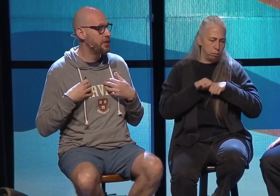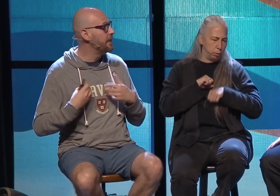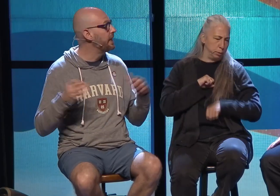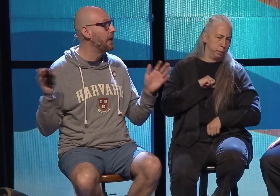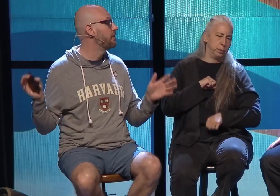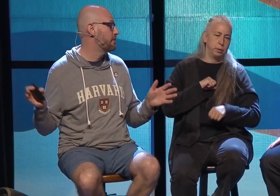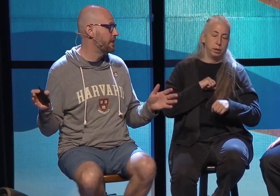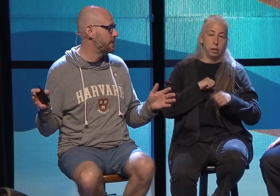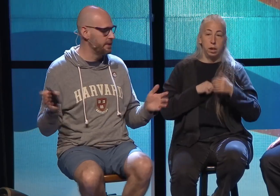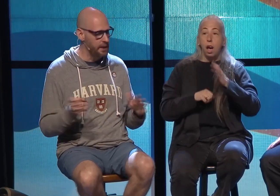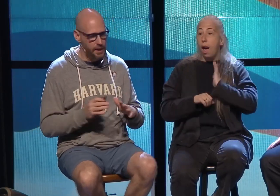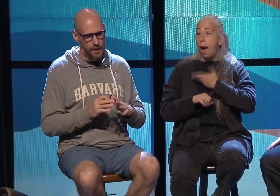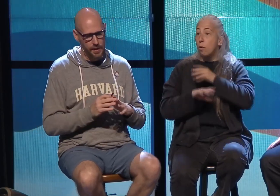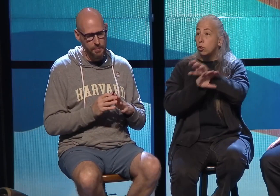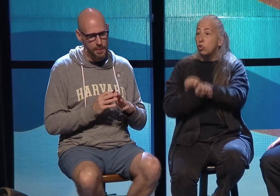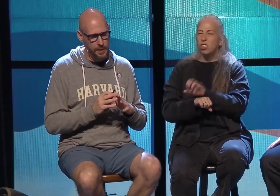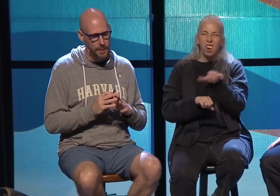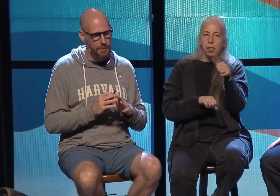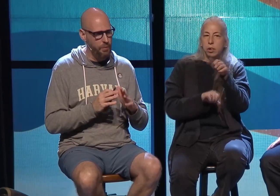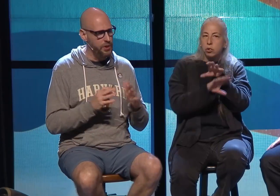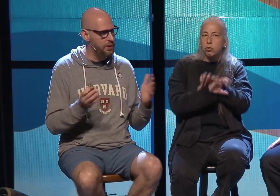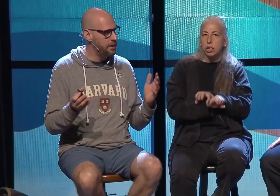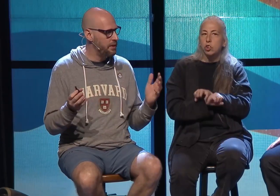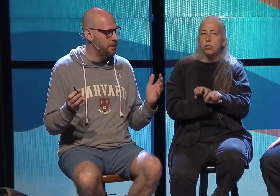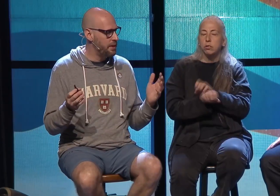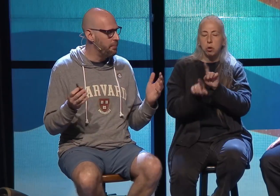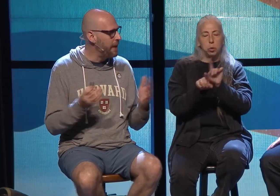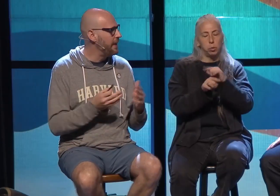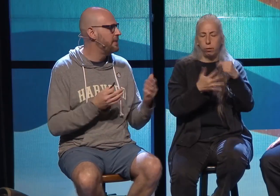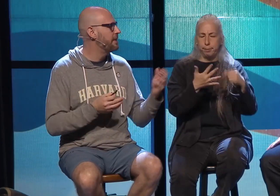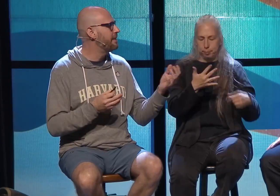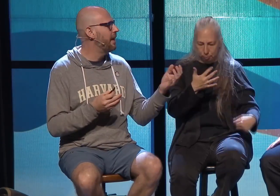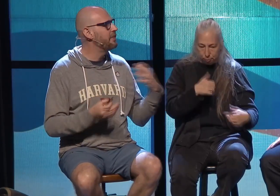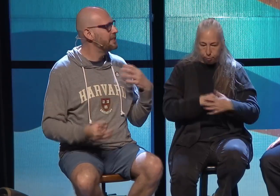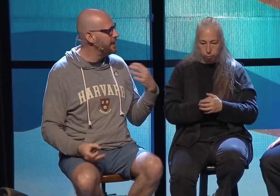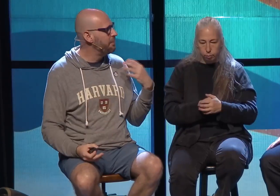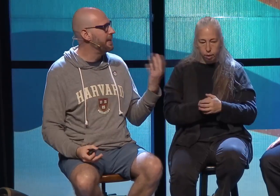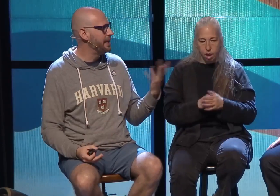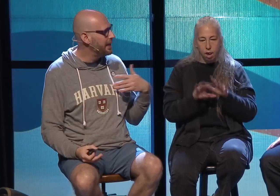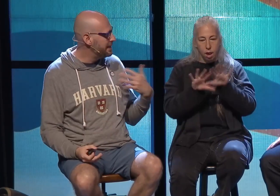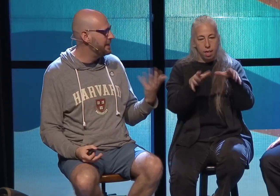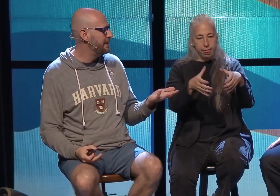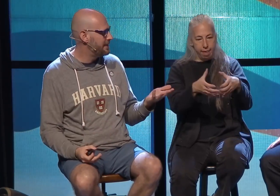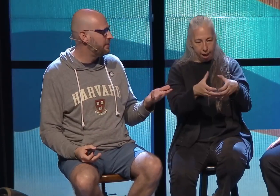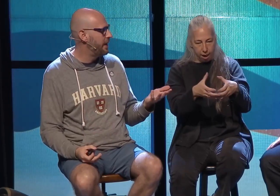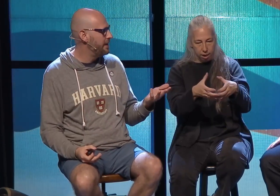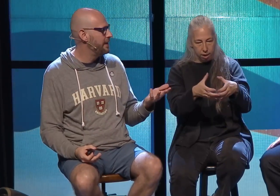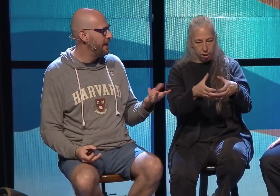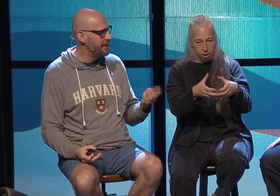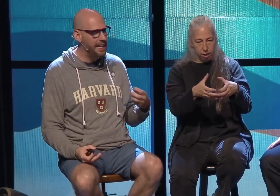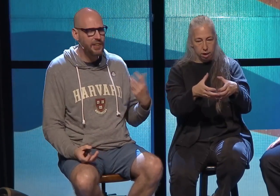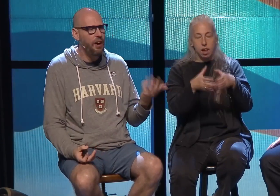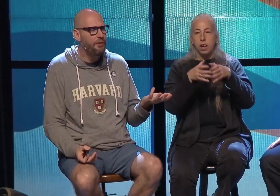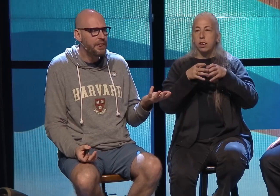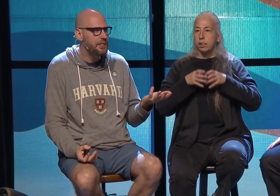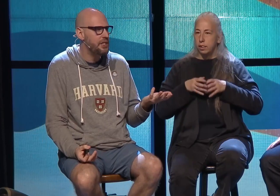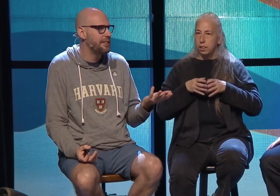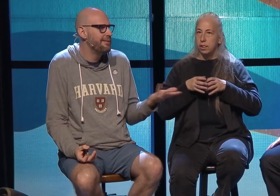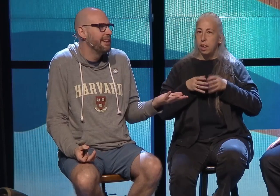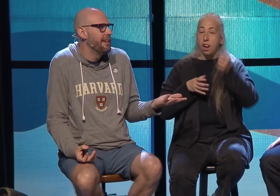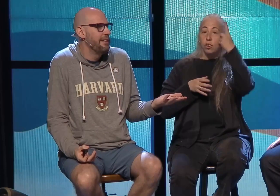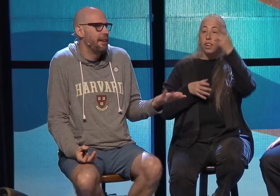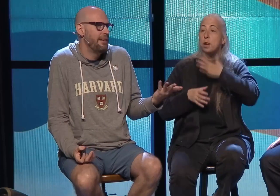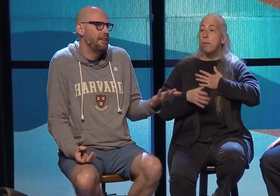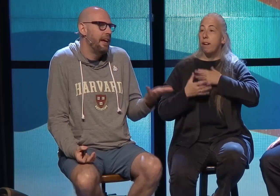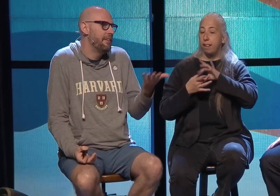own tradition and in other traditions. But when you combine that to understanding my connectedness, right? And then that confidence to